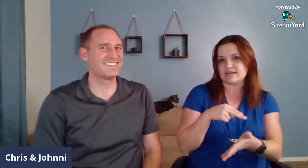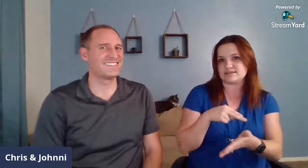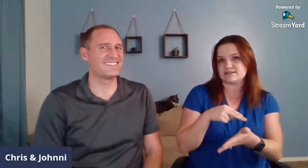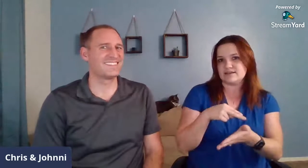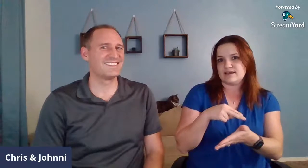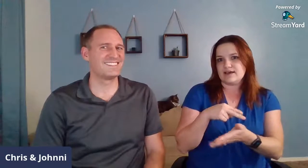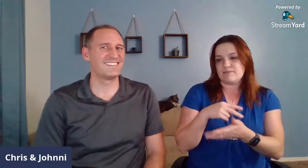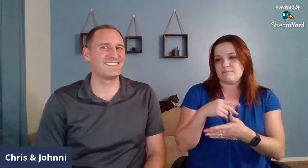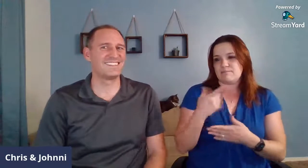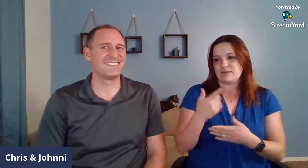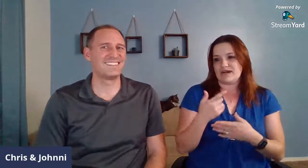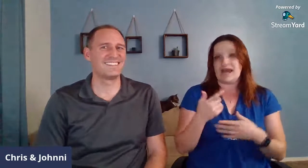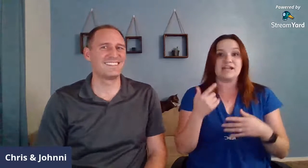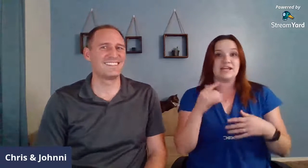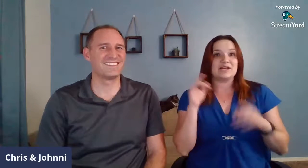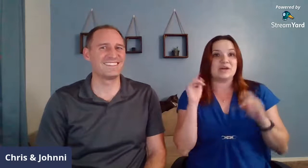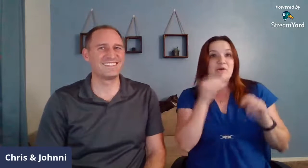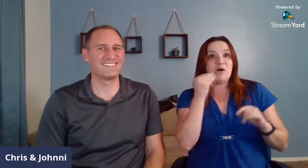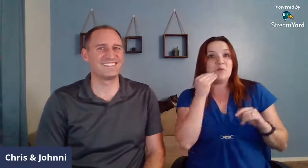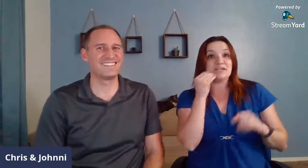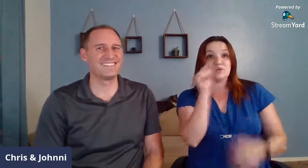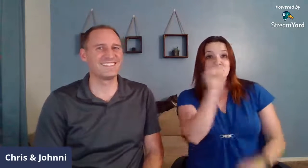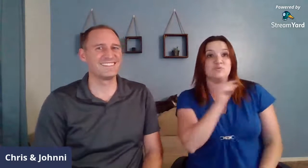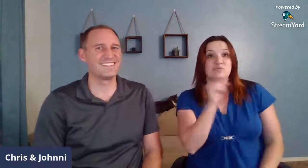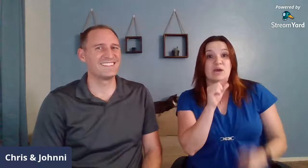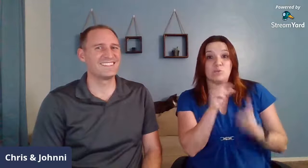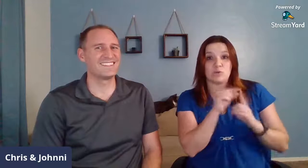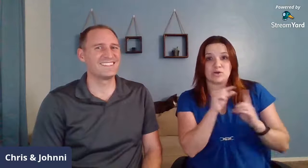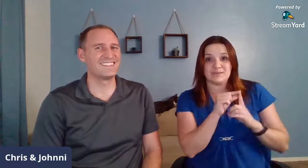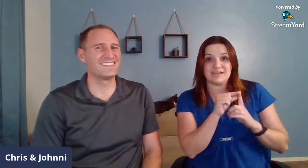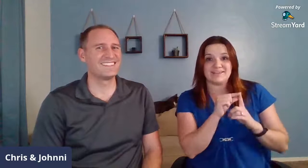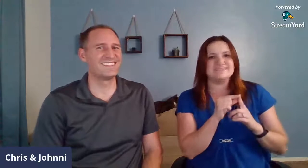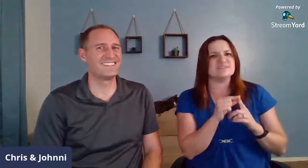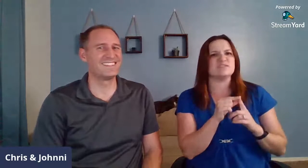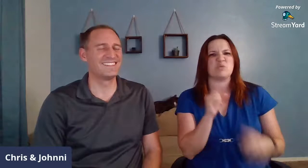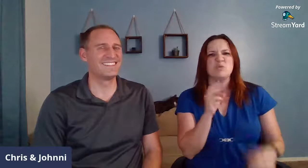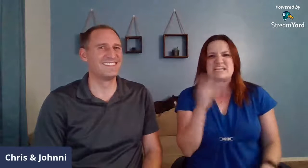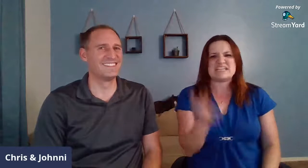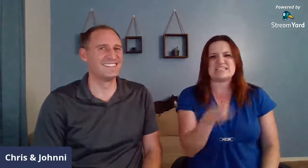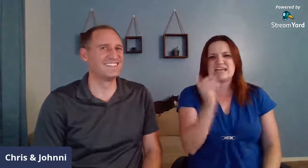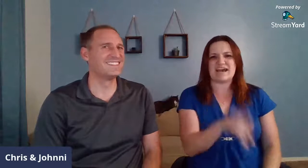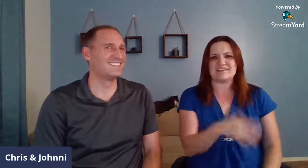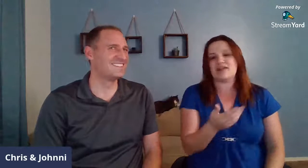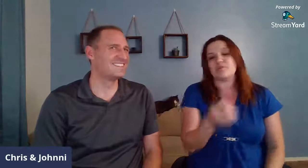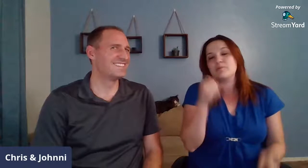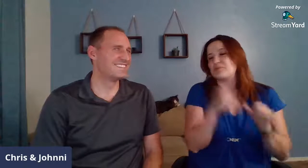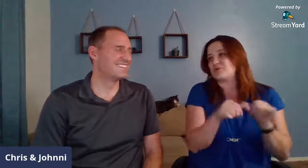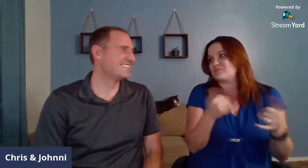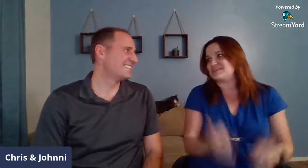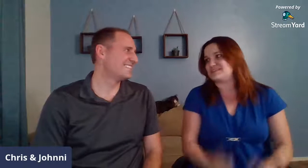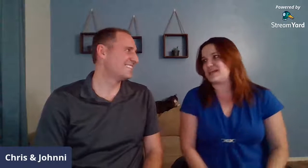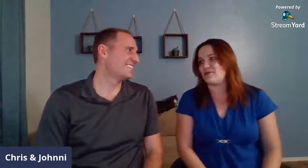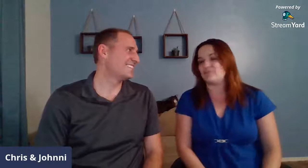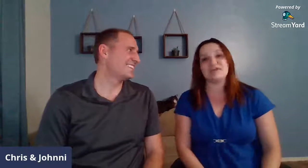dance. But I had to like go home and like Google what that word meant because I was like, what is that? And I don't remember what it means now, but